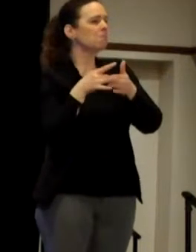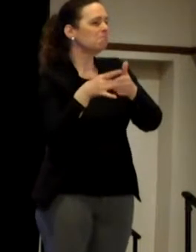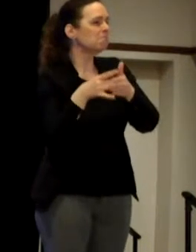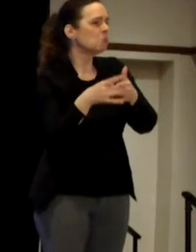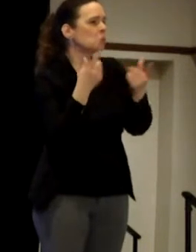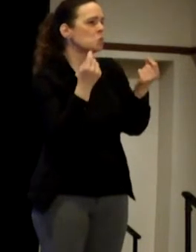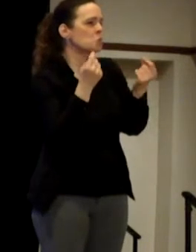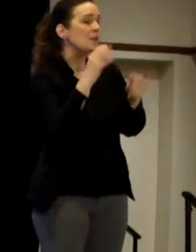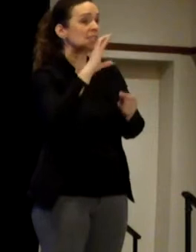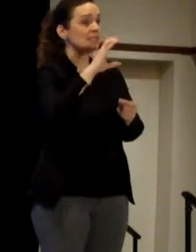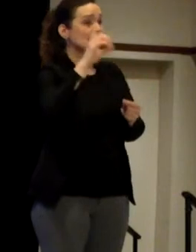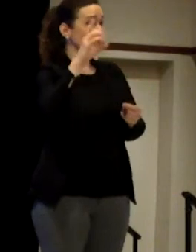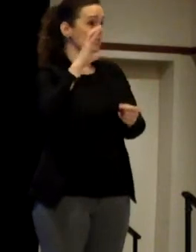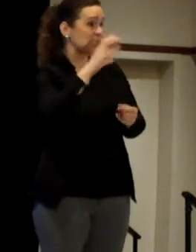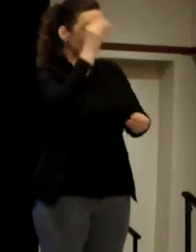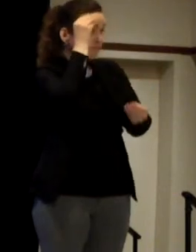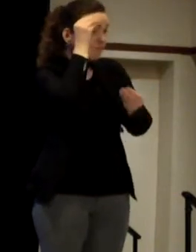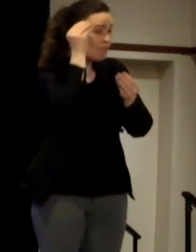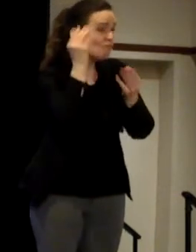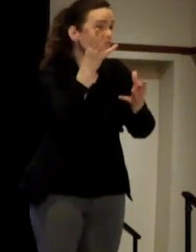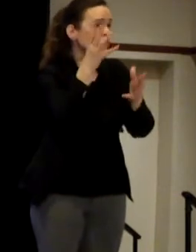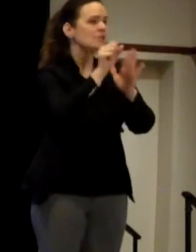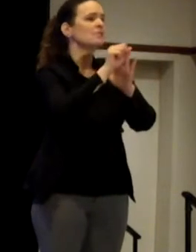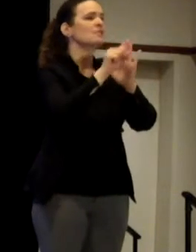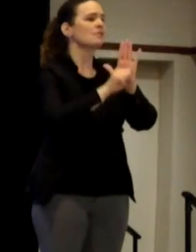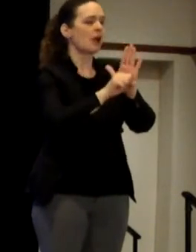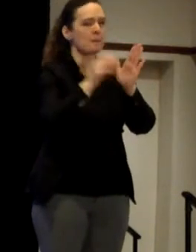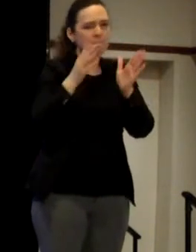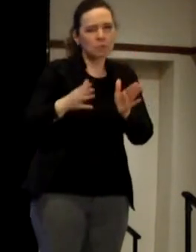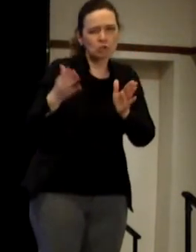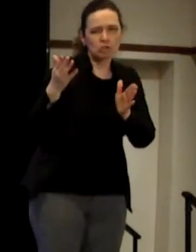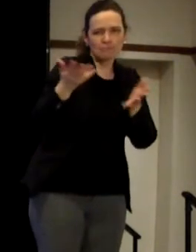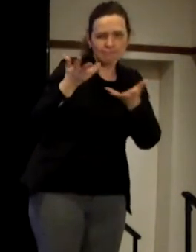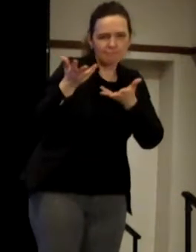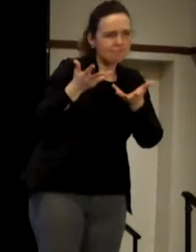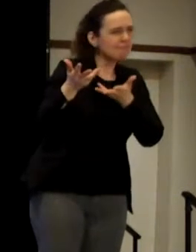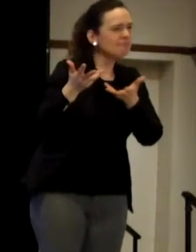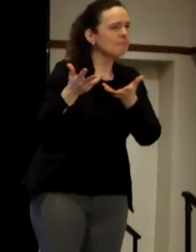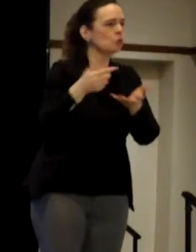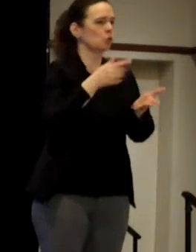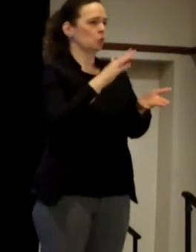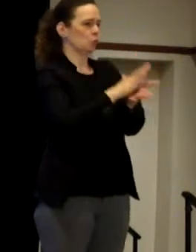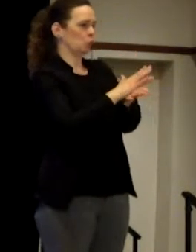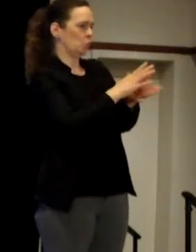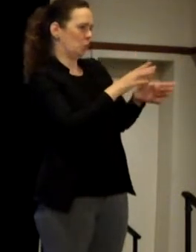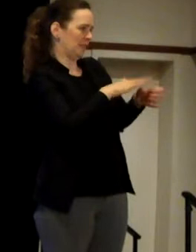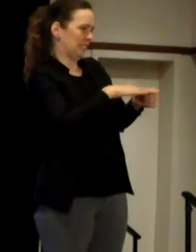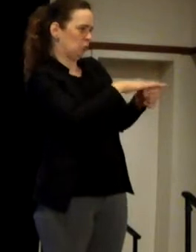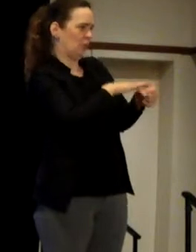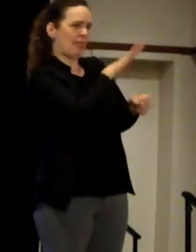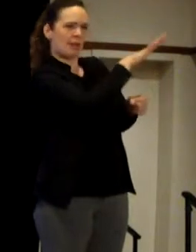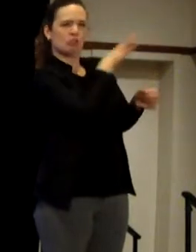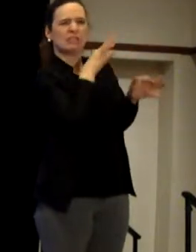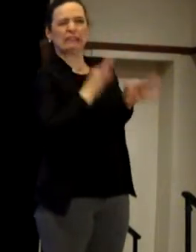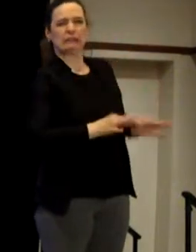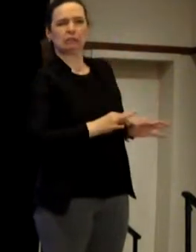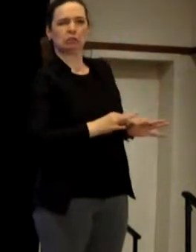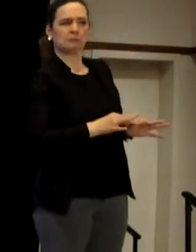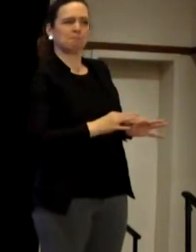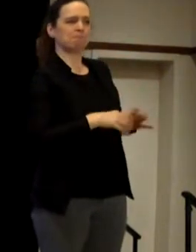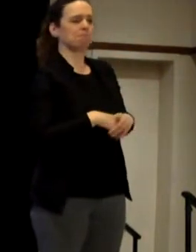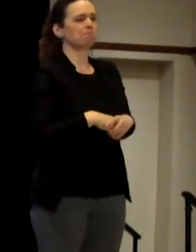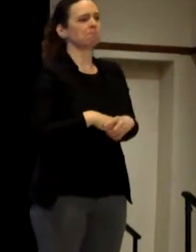and leaves it up to school districts to decide which protocols they're more comfortable with. But the good news is the CDC's